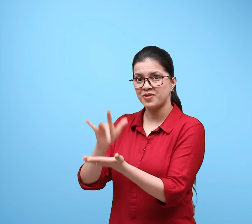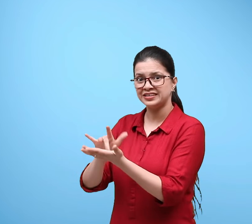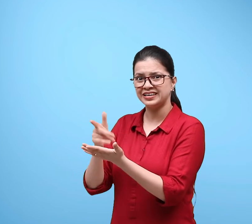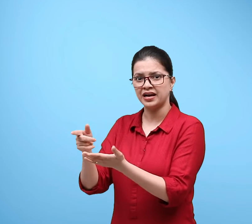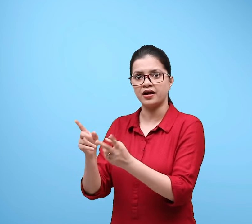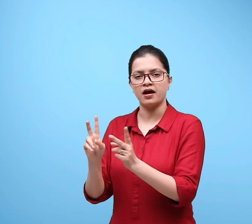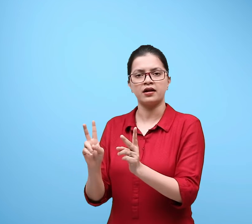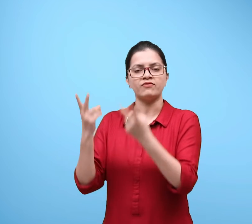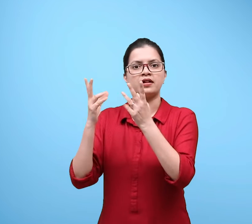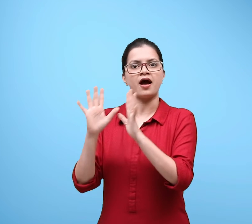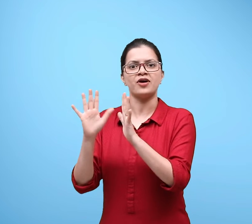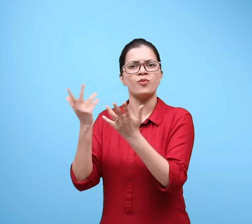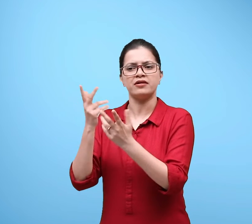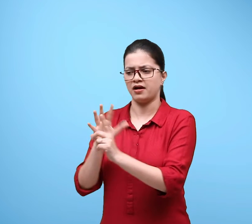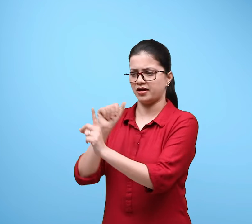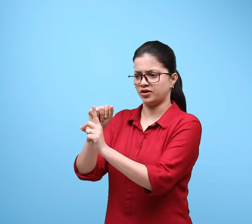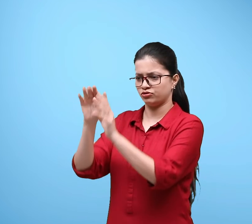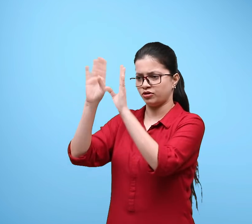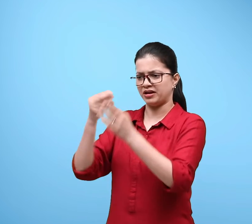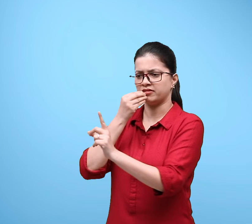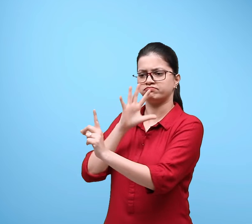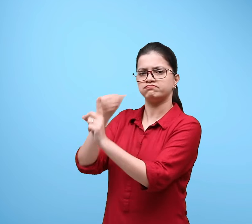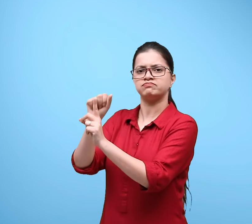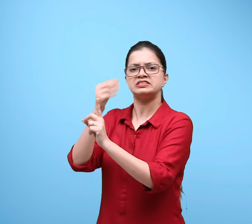Such an arrangement helps us to locate them easily.